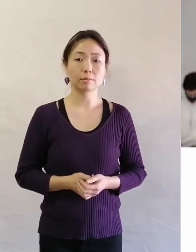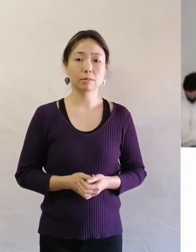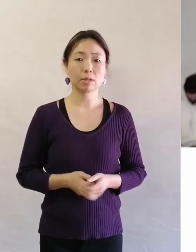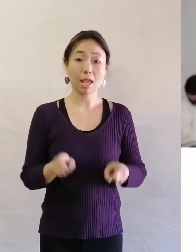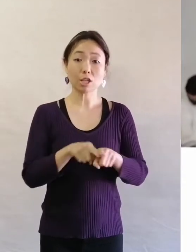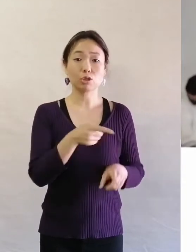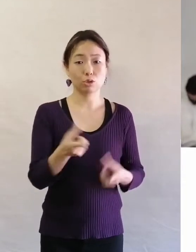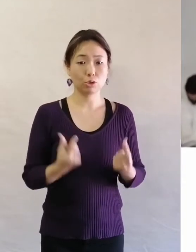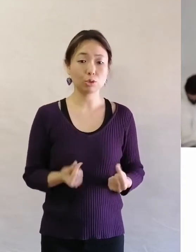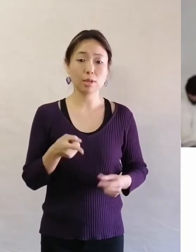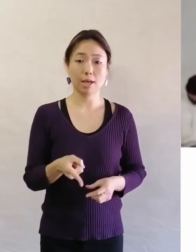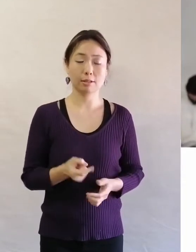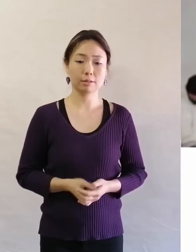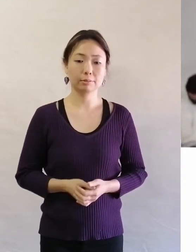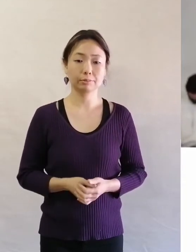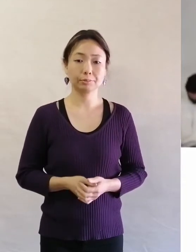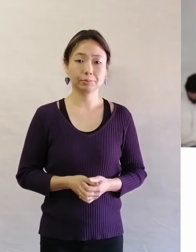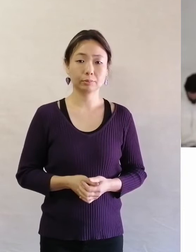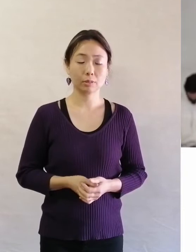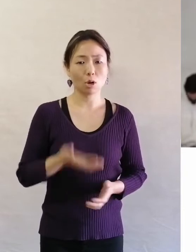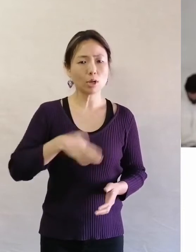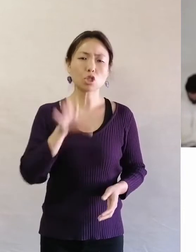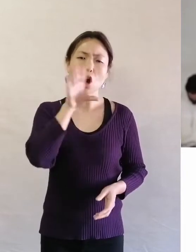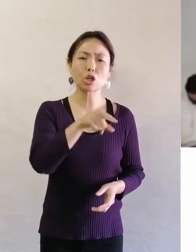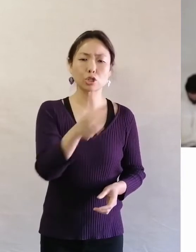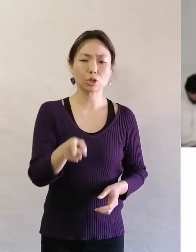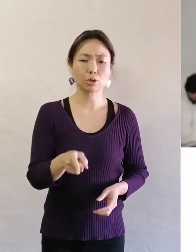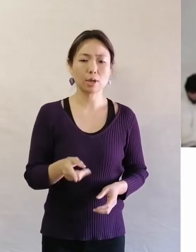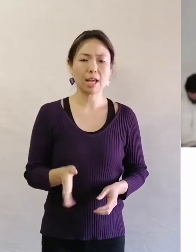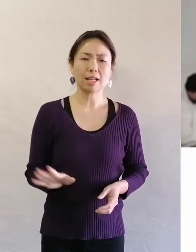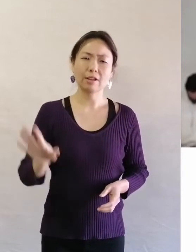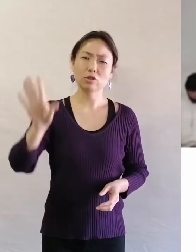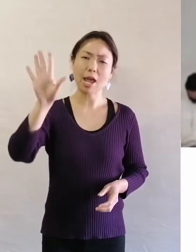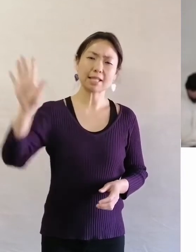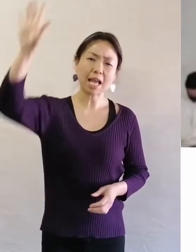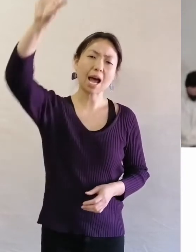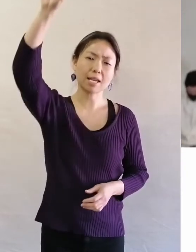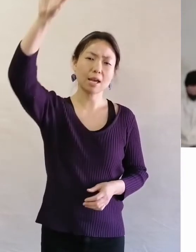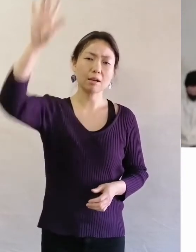And as you do that, I want to ask you, try to lift your hands a little bit higher.